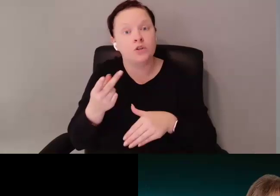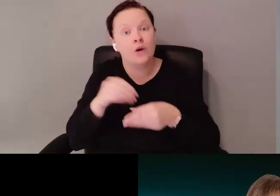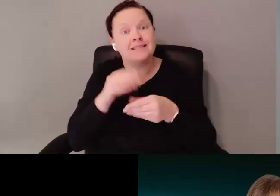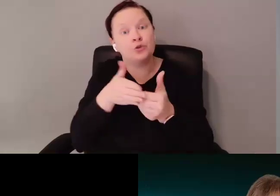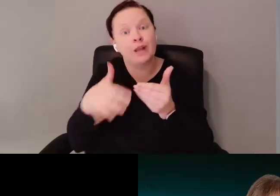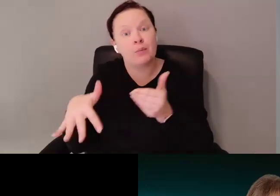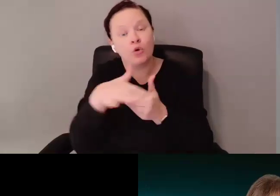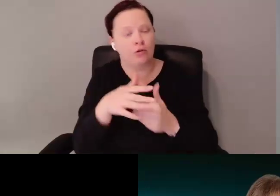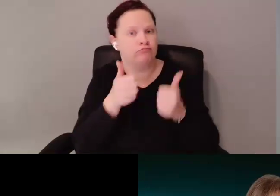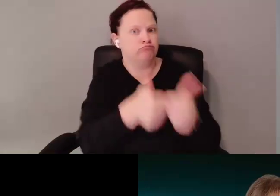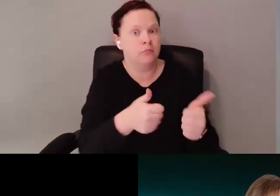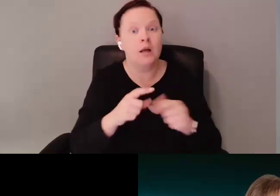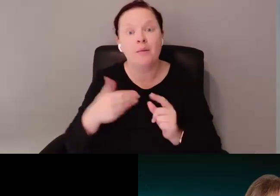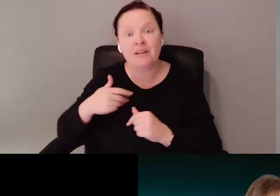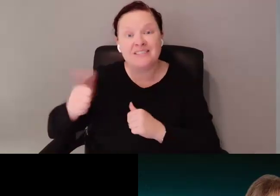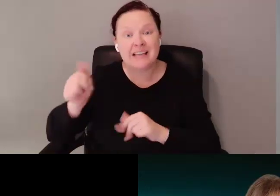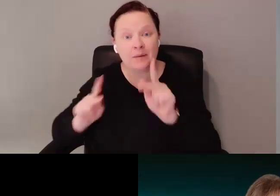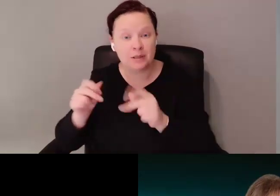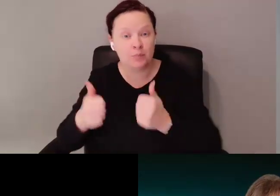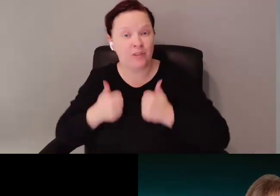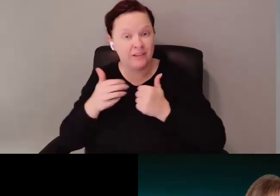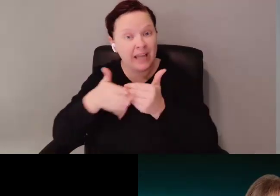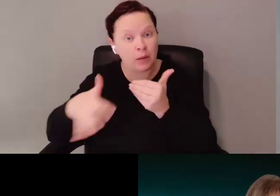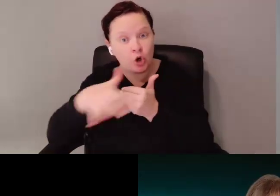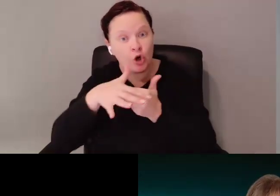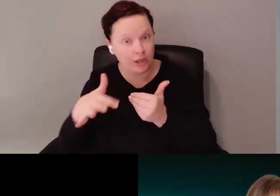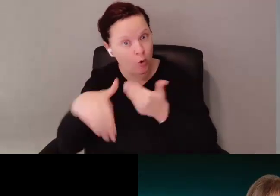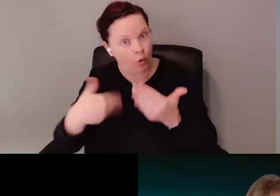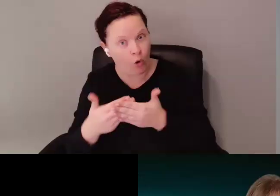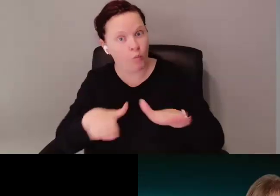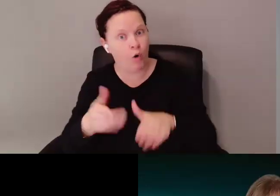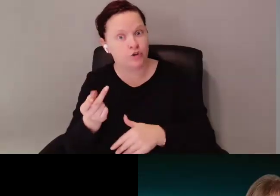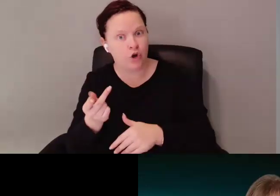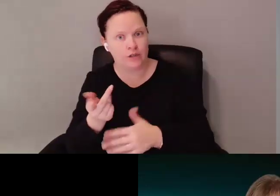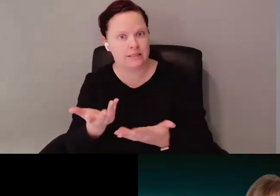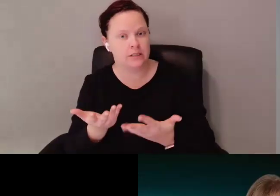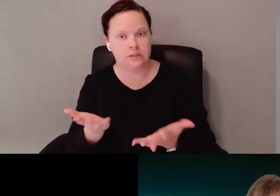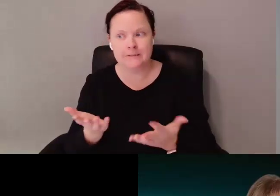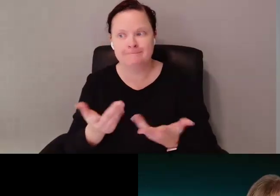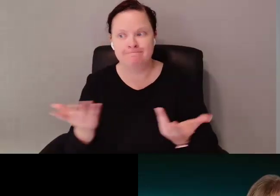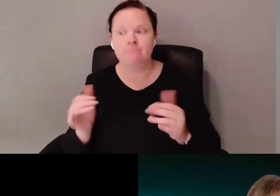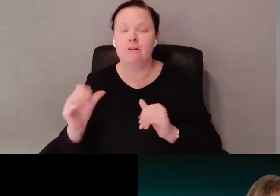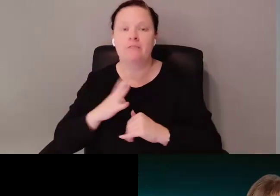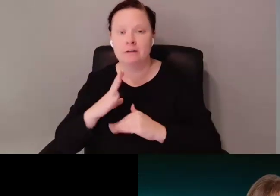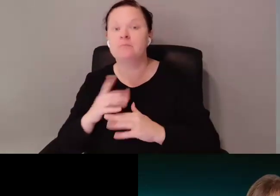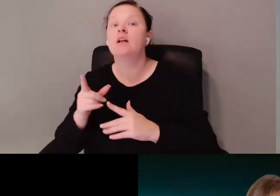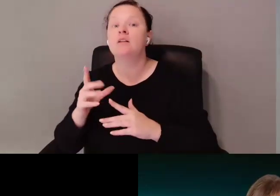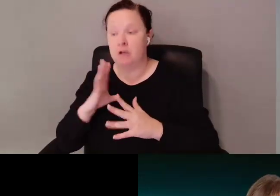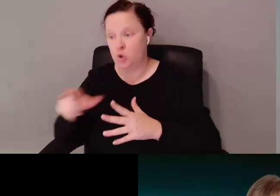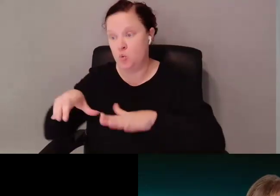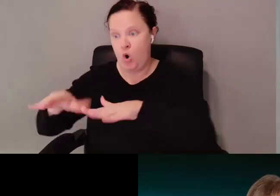Otherwise, if you have a lot of competition, then you would say, well, I want to do like dog hikes, like